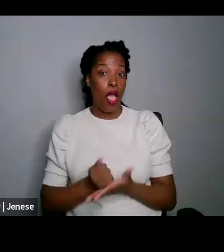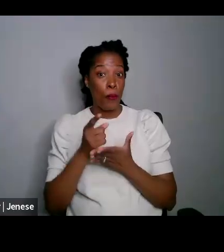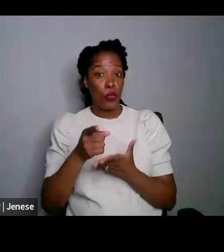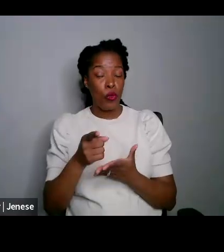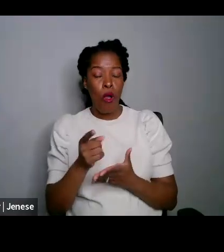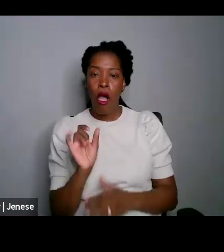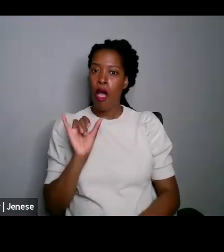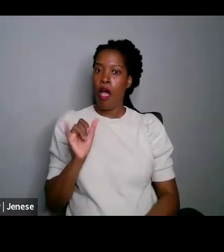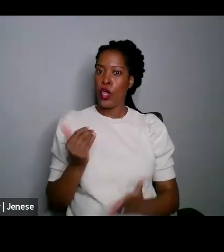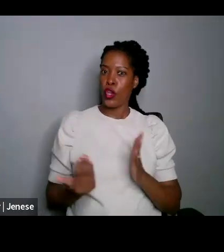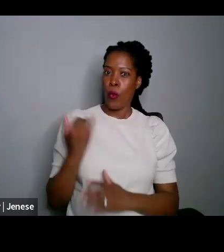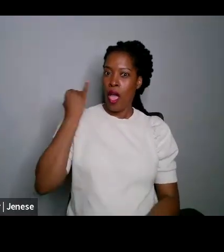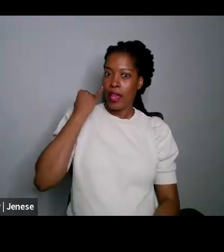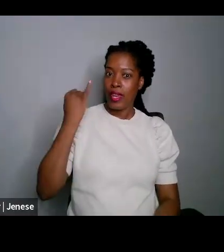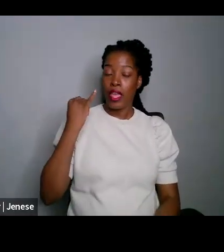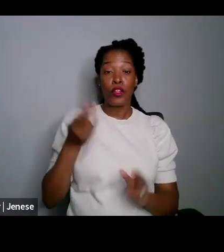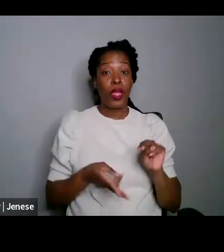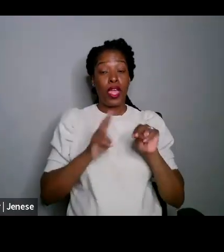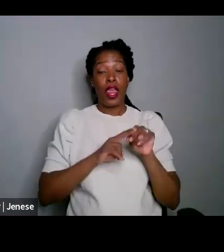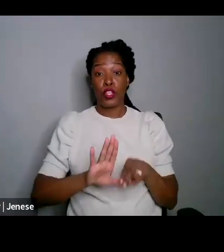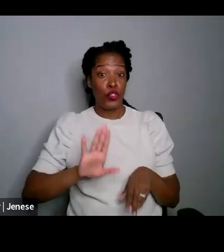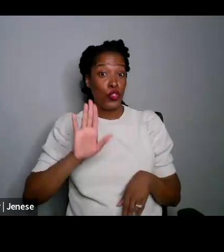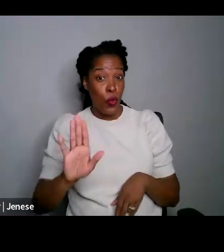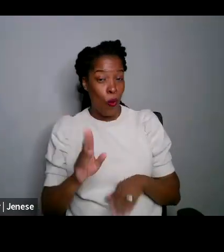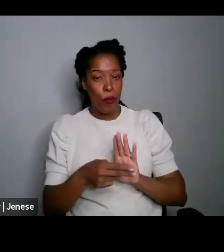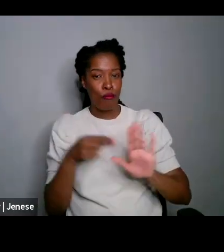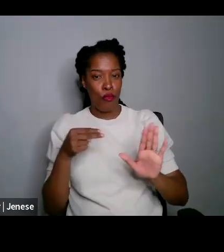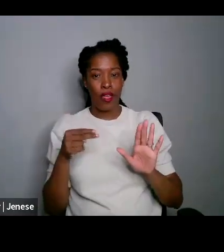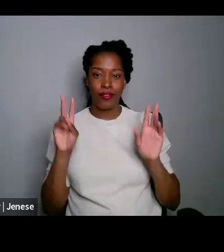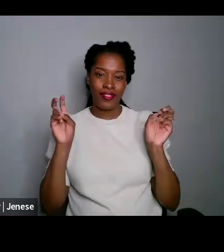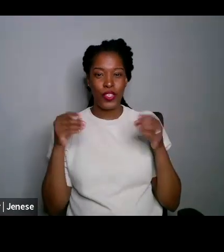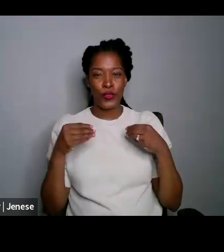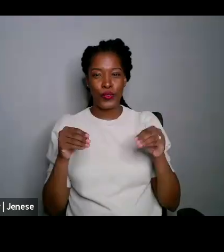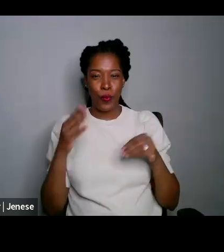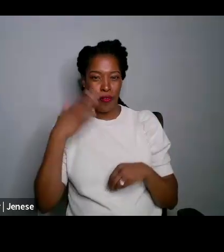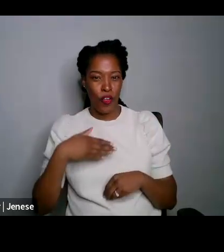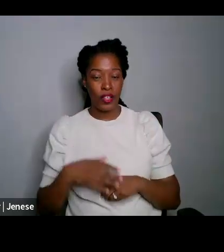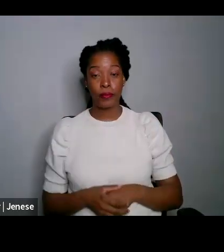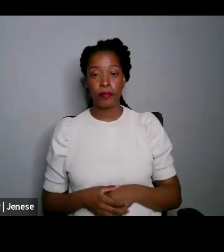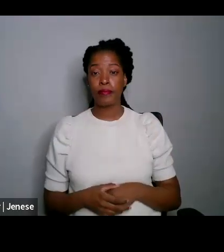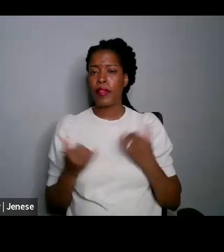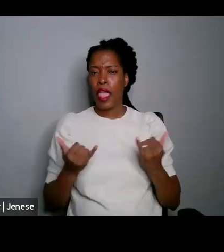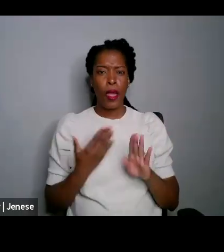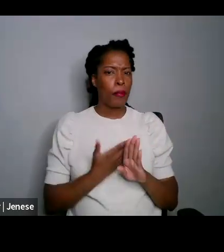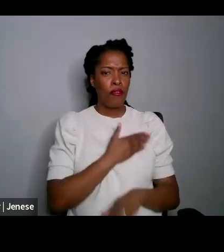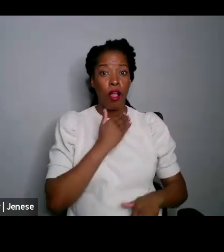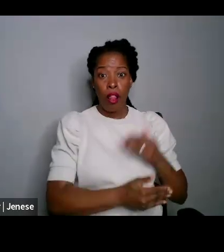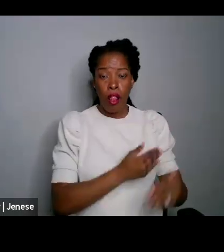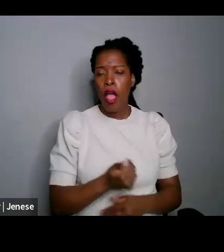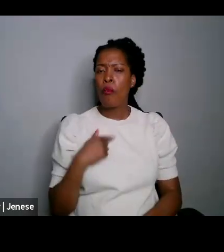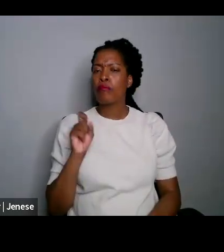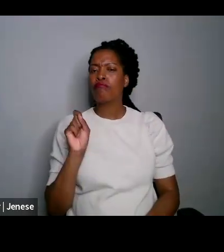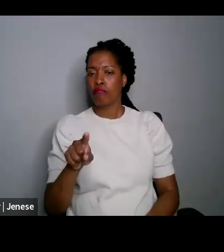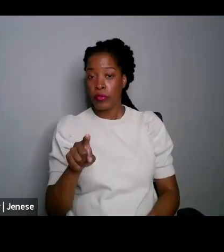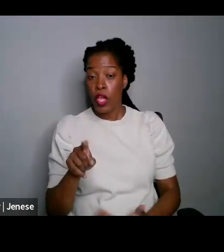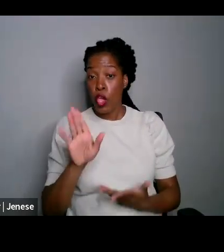Before we dive right in, I'd love to take a quick pulse check. If you all could let us know in the chat if you are managing your